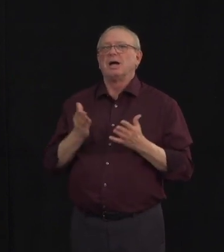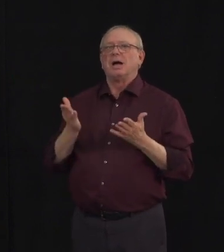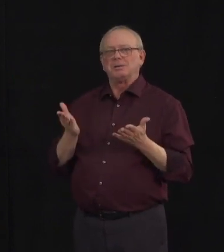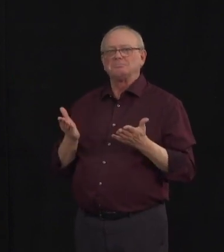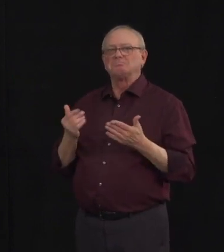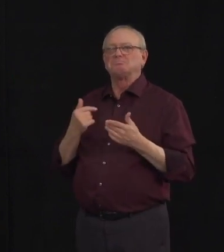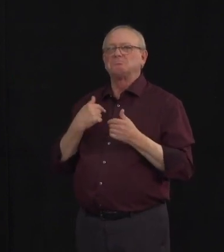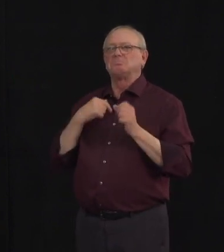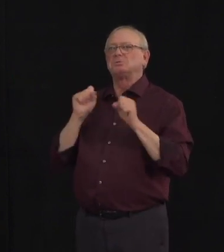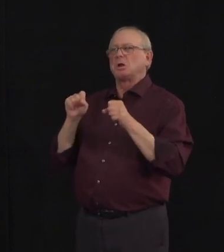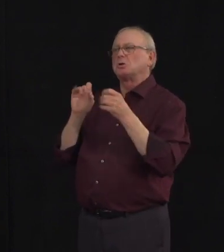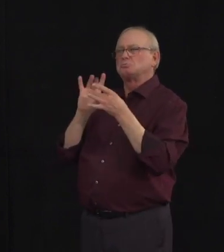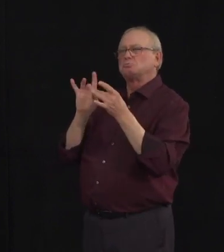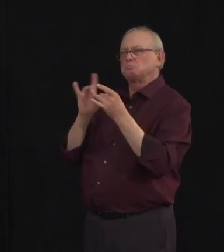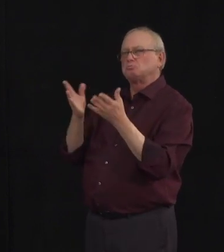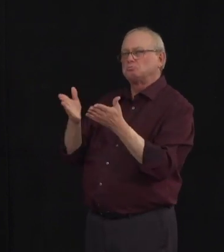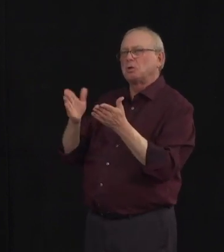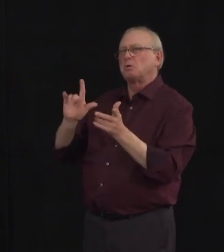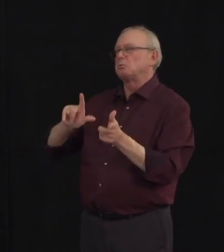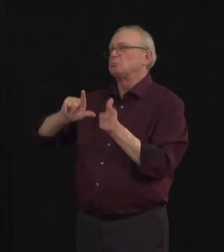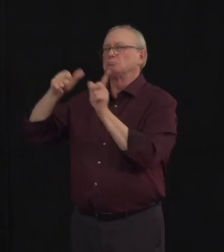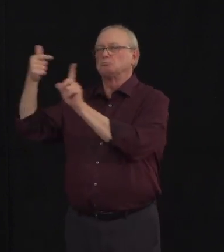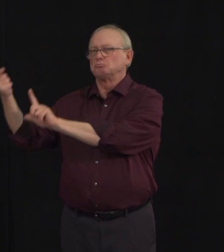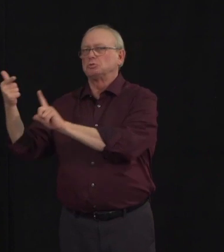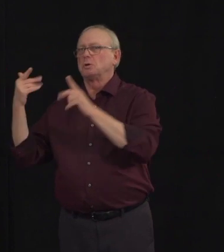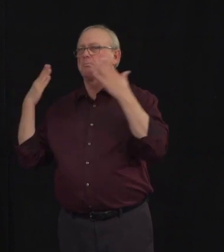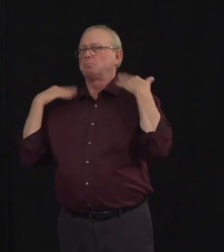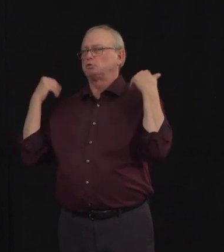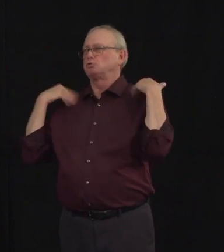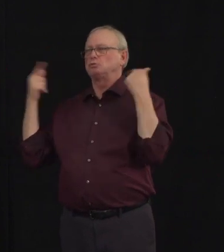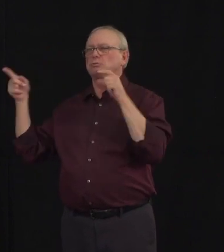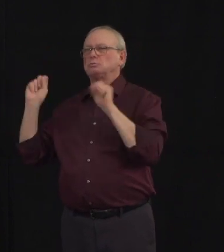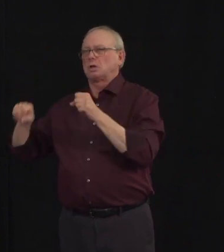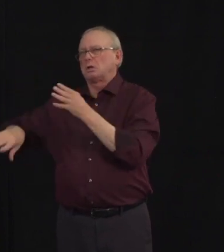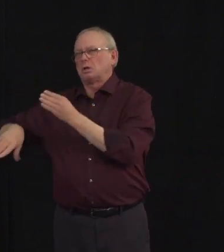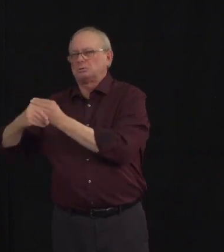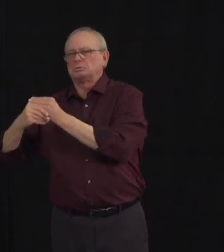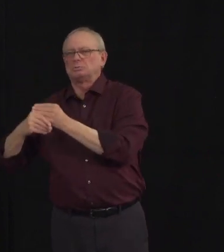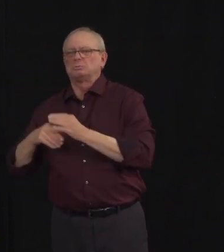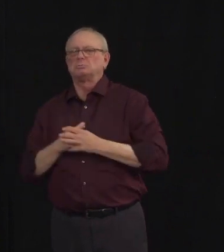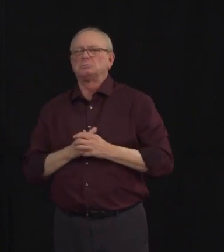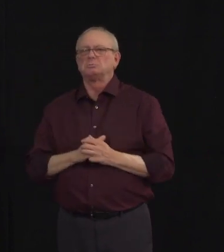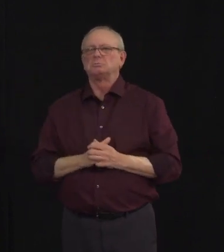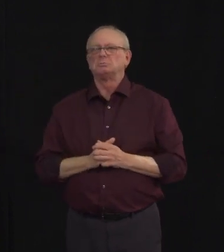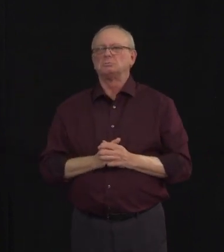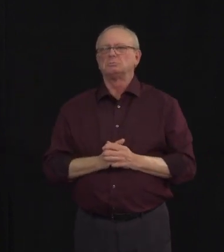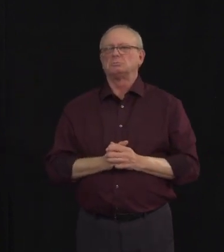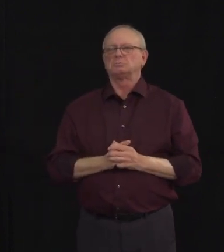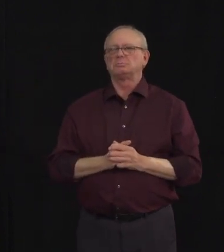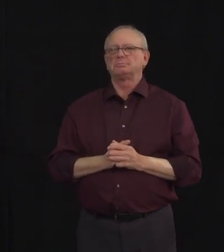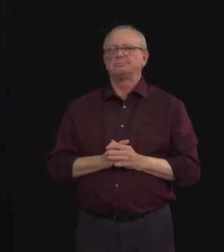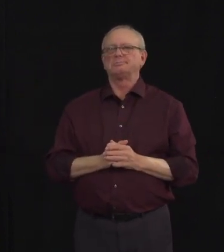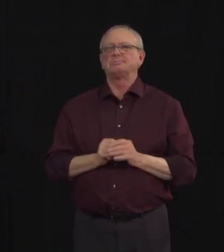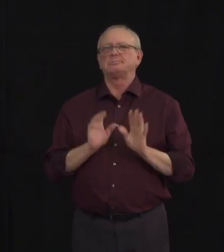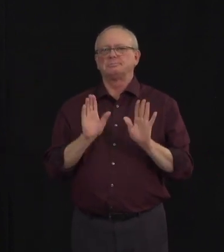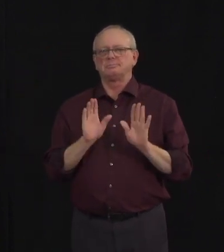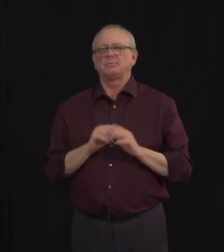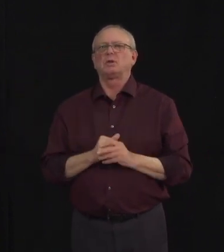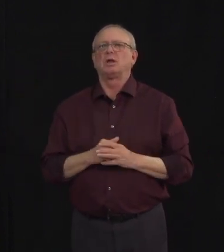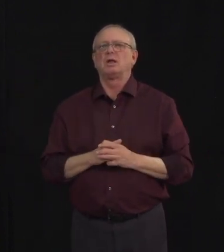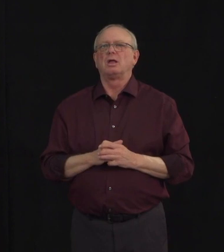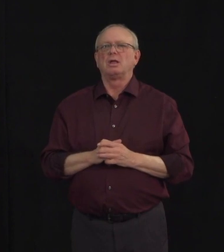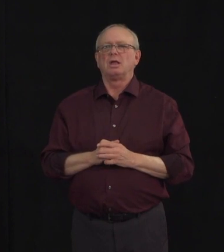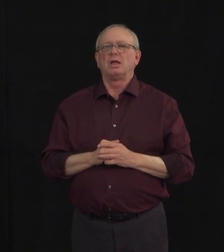Minister Furr wants to add, she can chime in. So it's really important, and I've said this